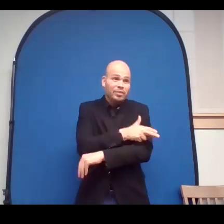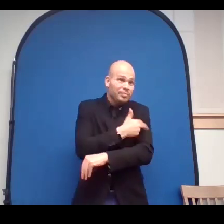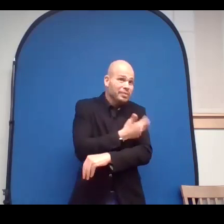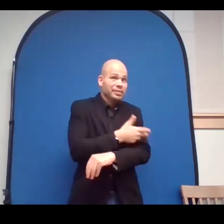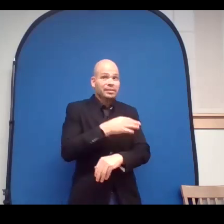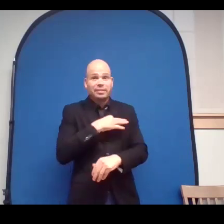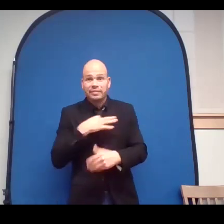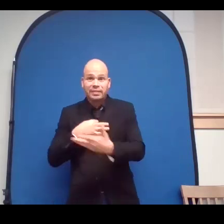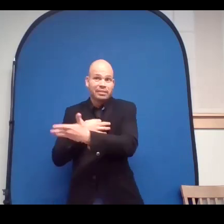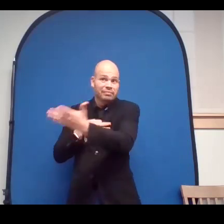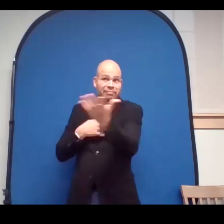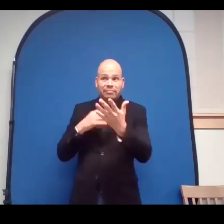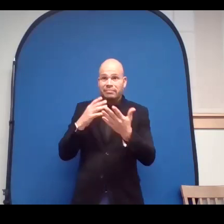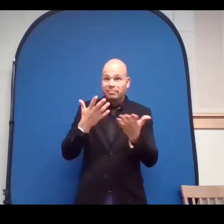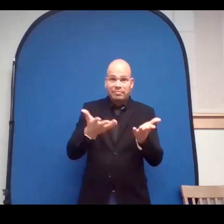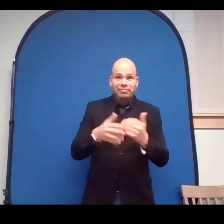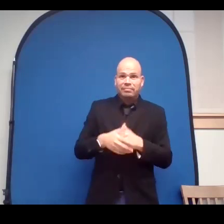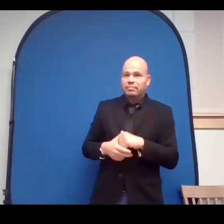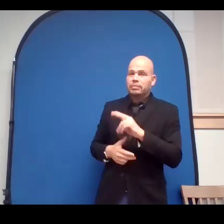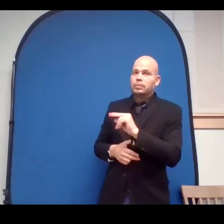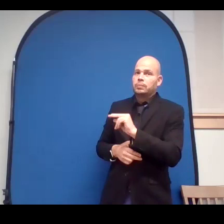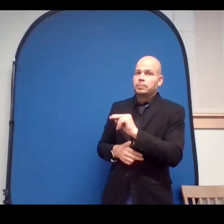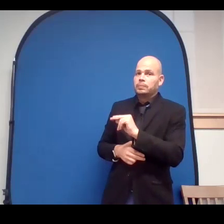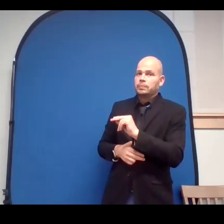No. So,